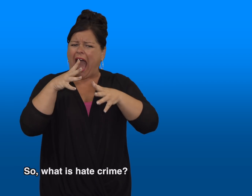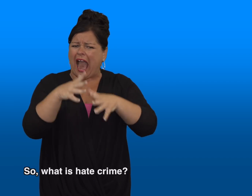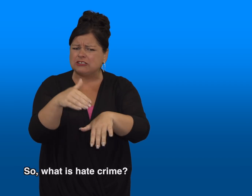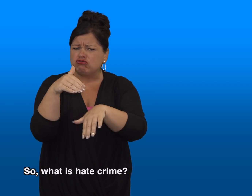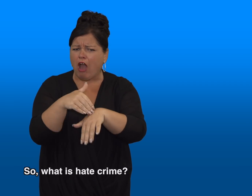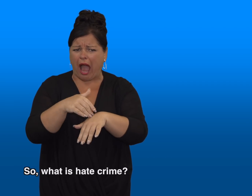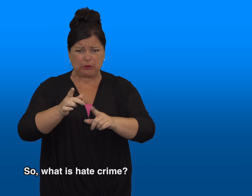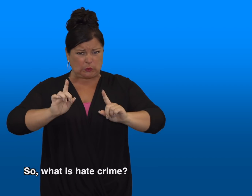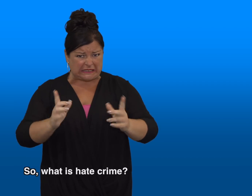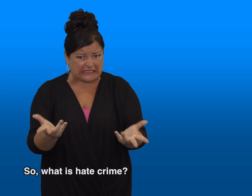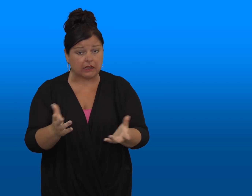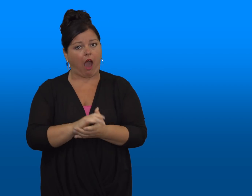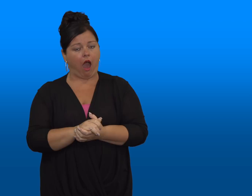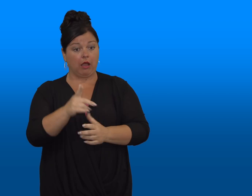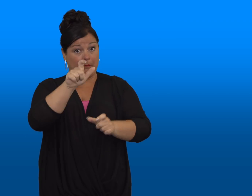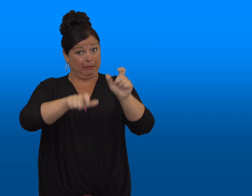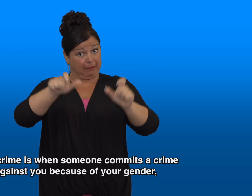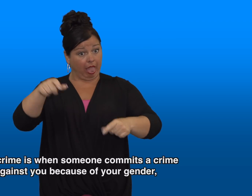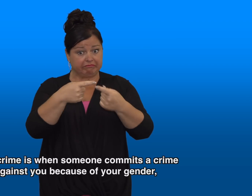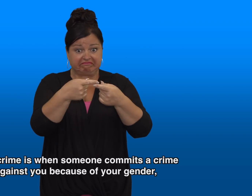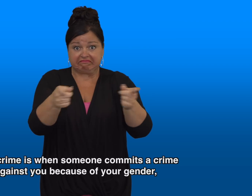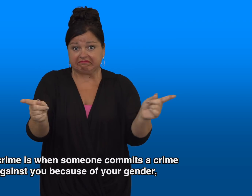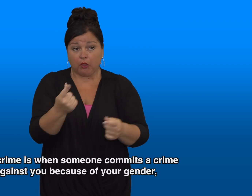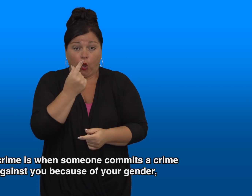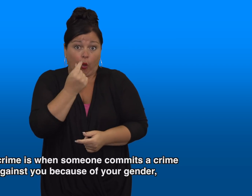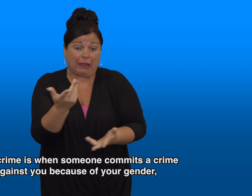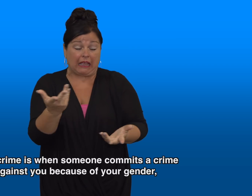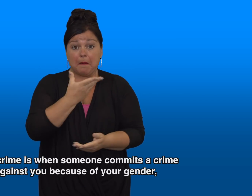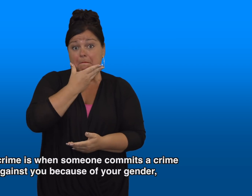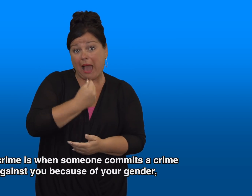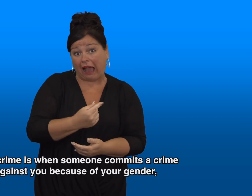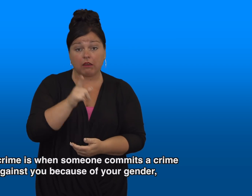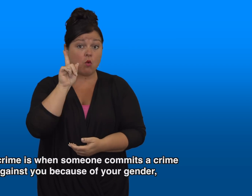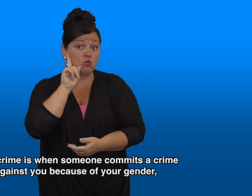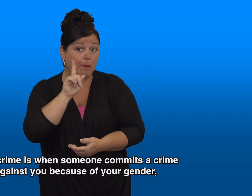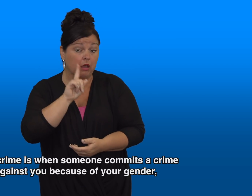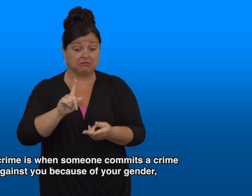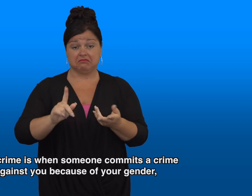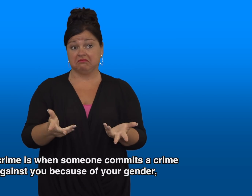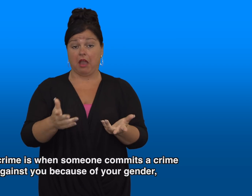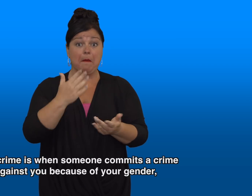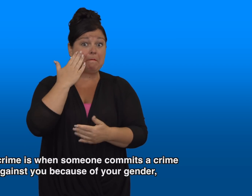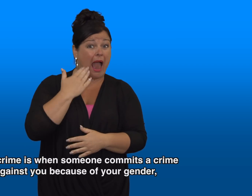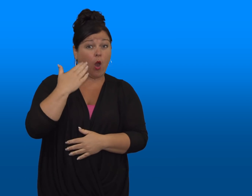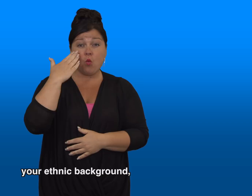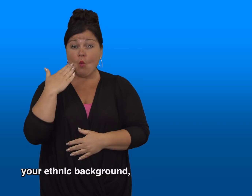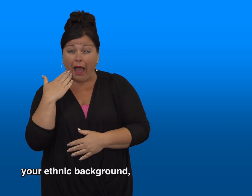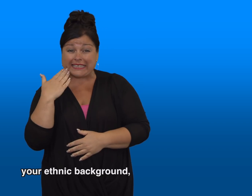So what is hate crime? Hate crime is when someone commits a crime against you because of your gender,